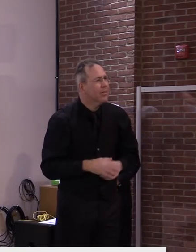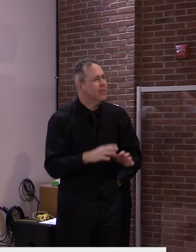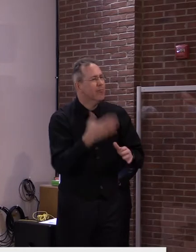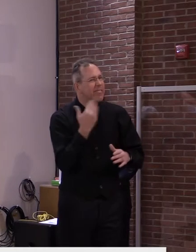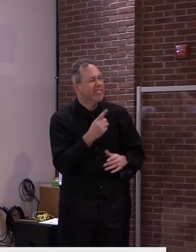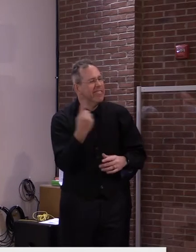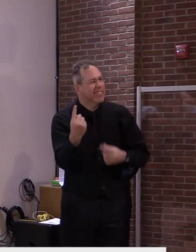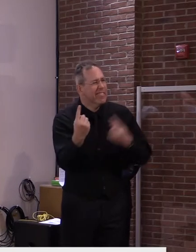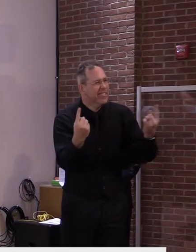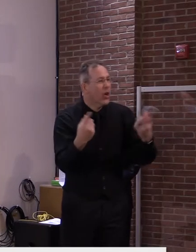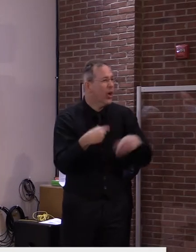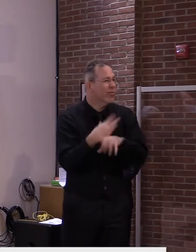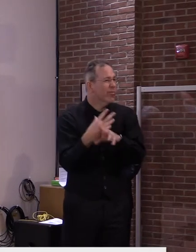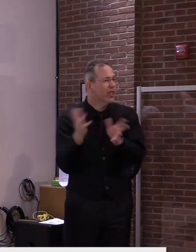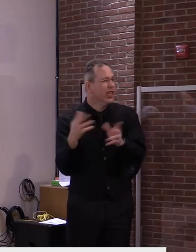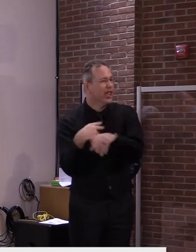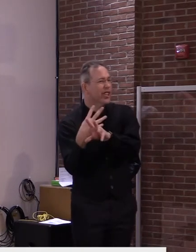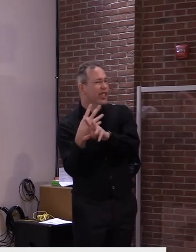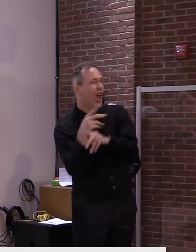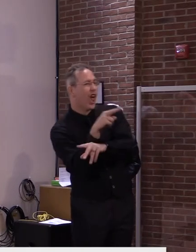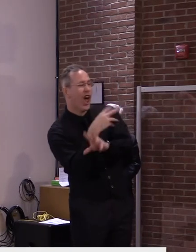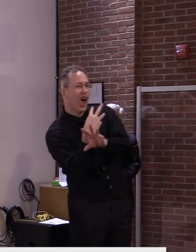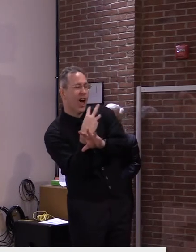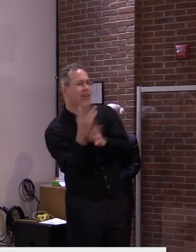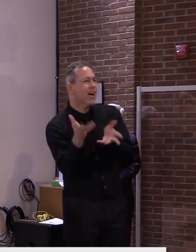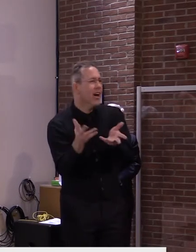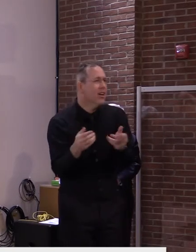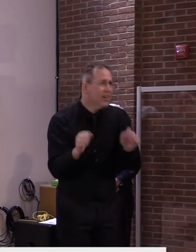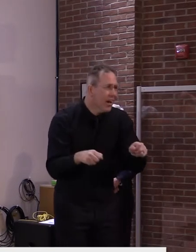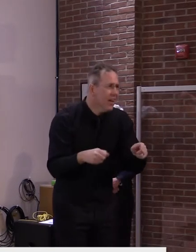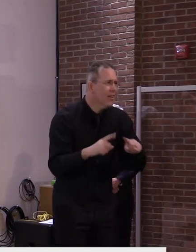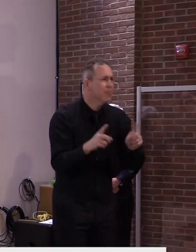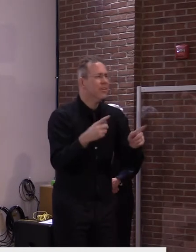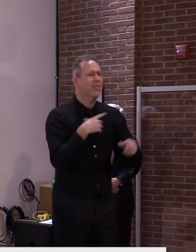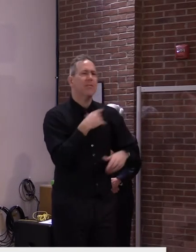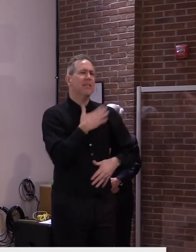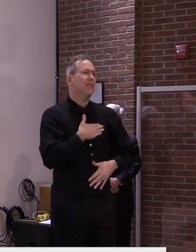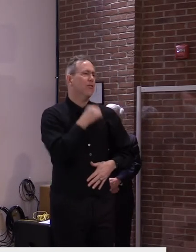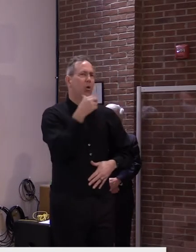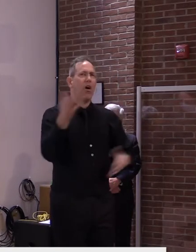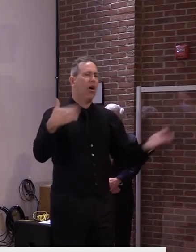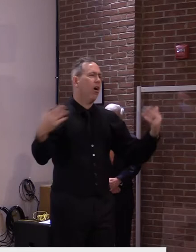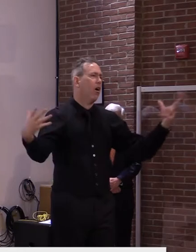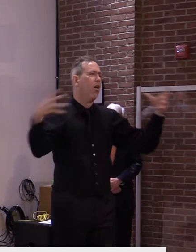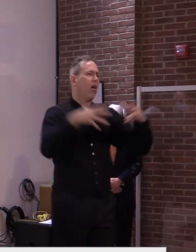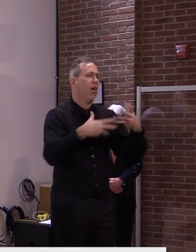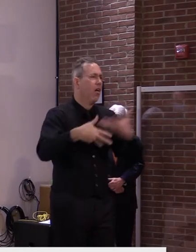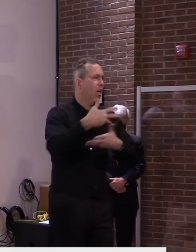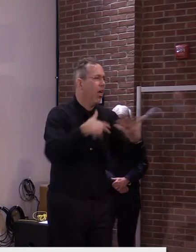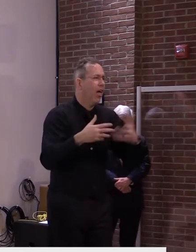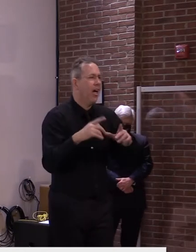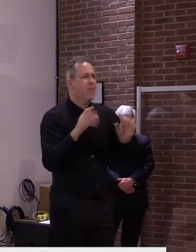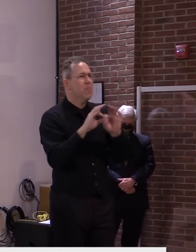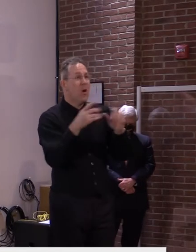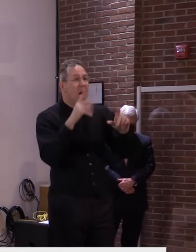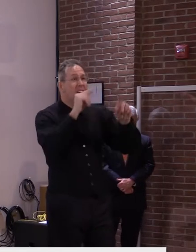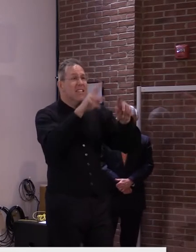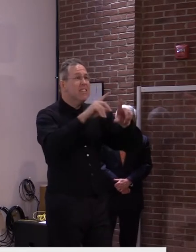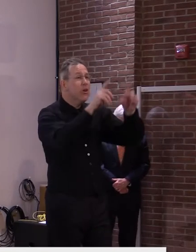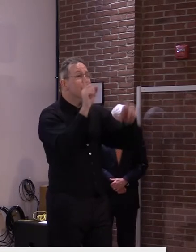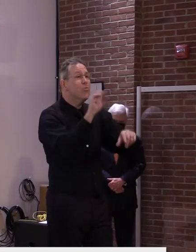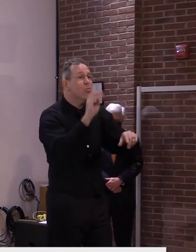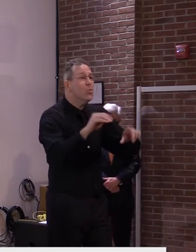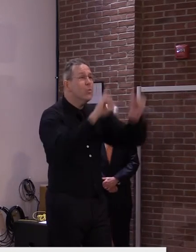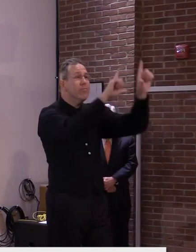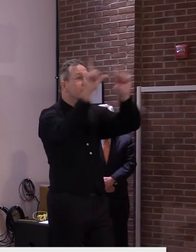home, and you try and to do whatever you can to interact with your friends and family in a different way, because this is